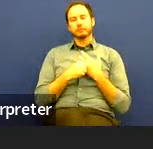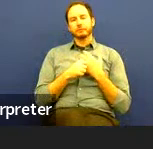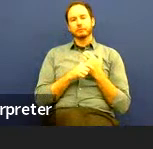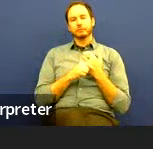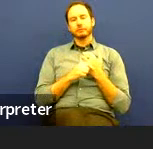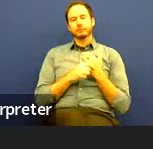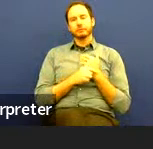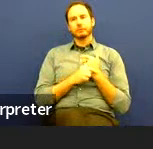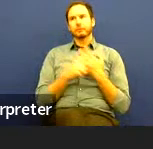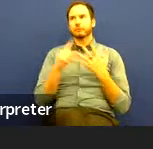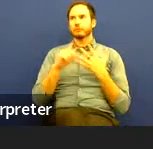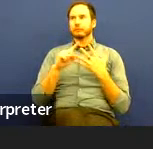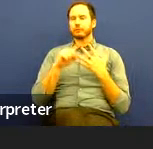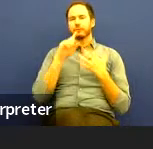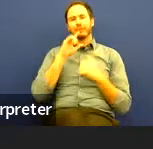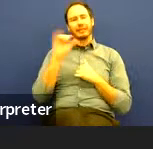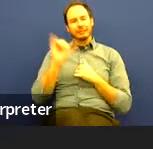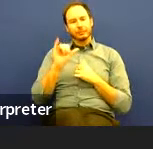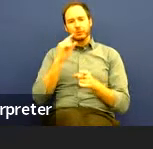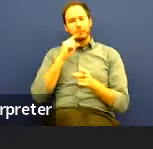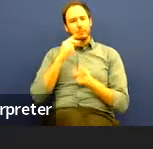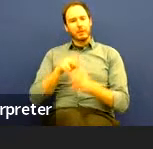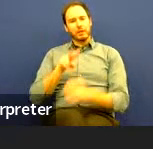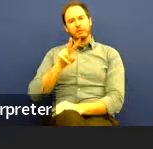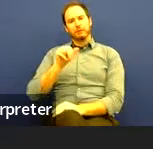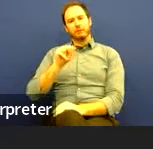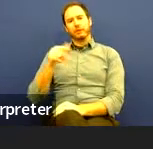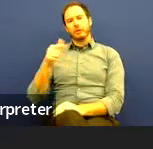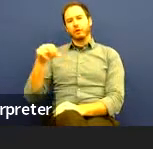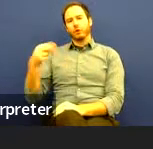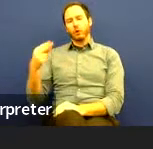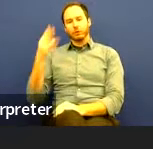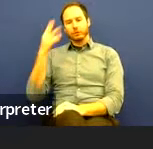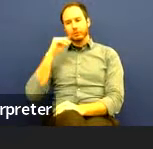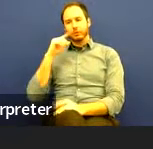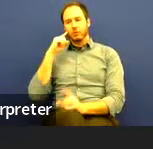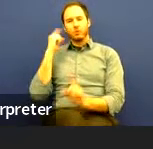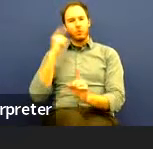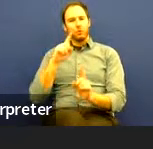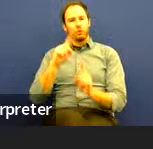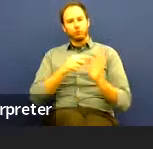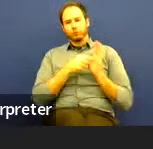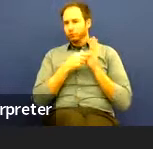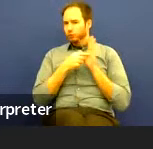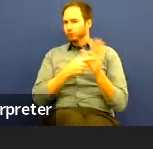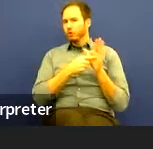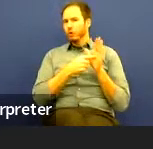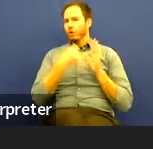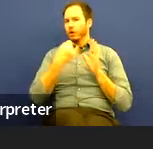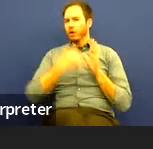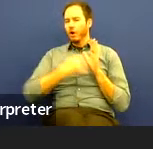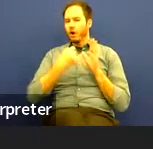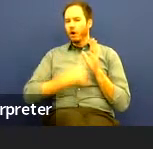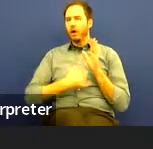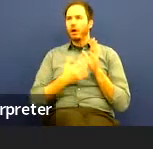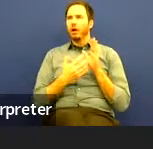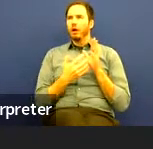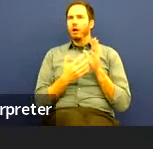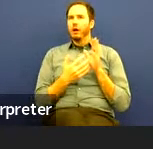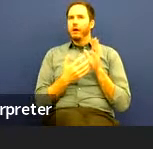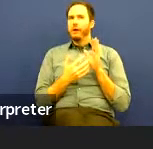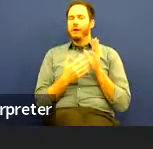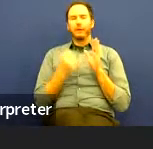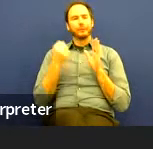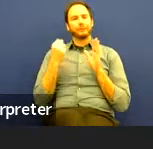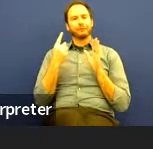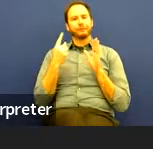similar, in other words, so for instance, the Van Gogh experience, it's to see other artwork. This is, you know, how